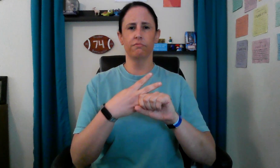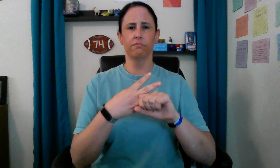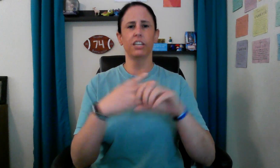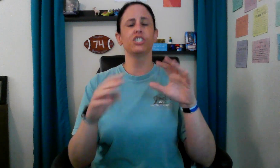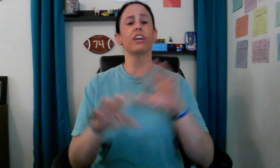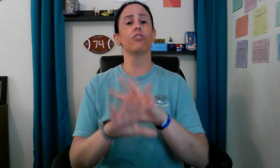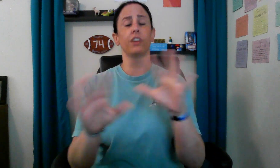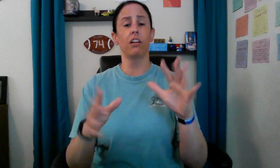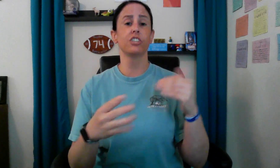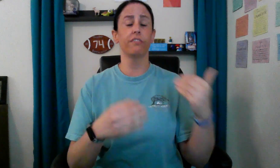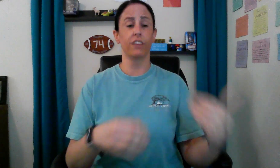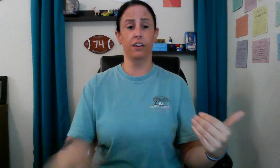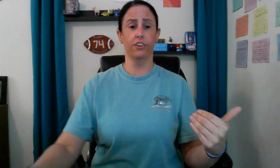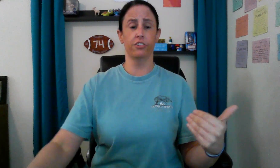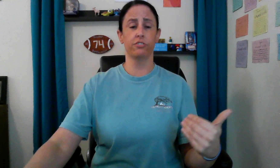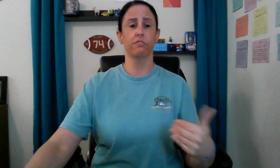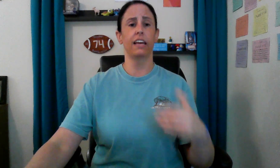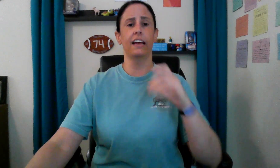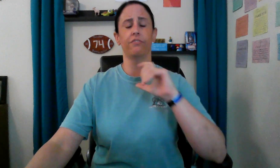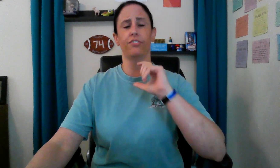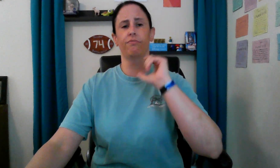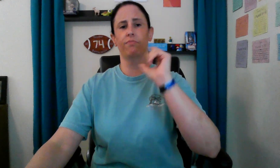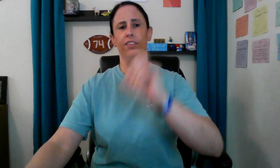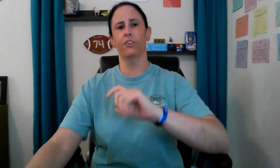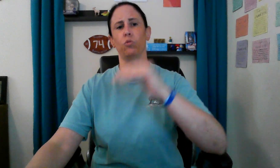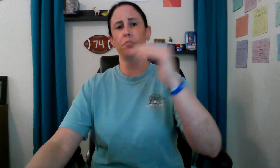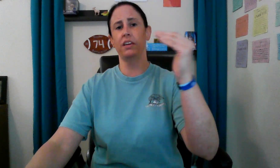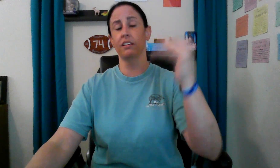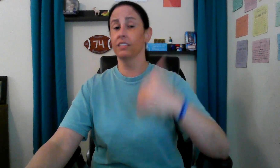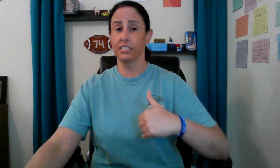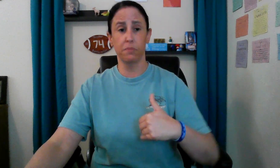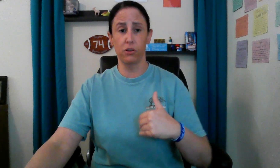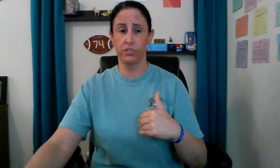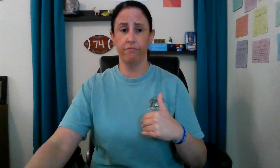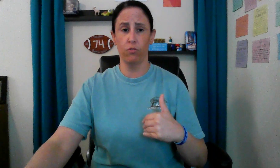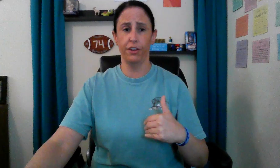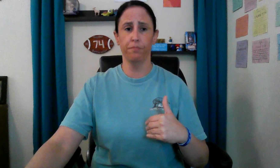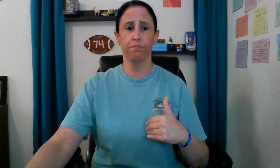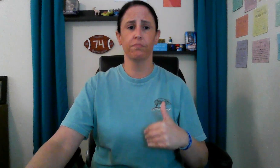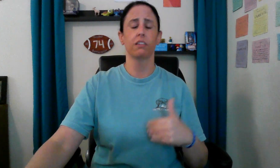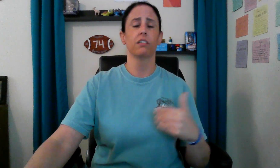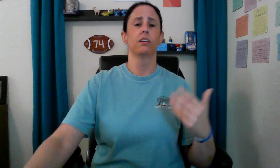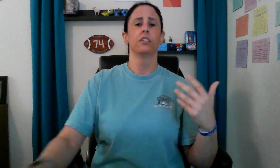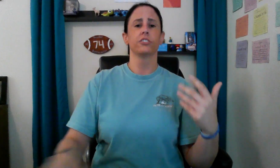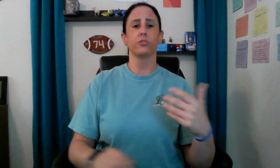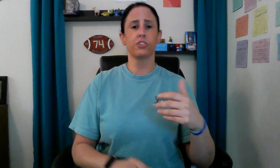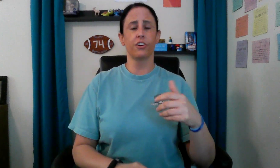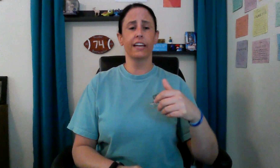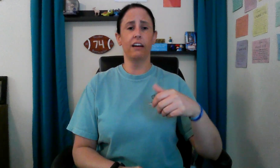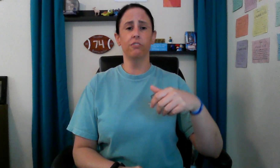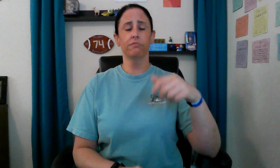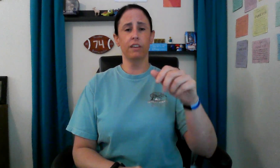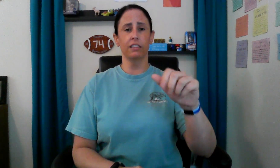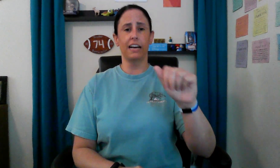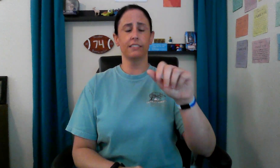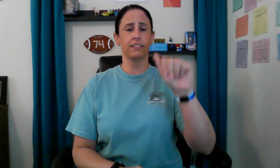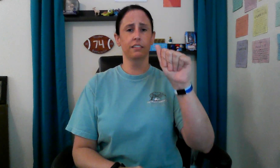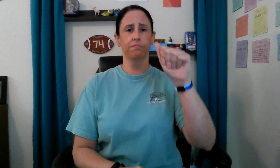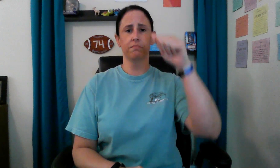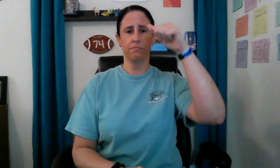a general knowledge of the others. And there will be a list posted for you. So starting out, Alaska,